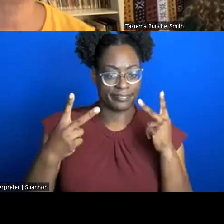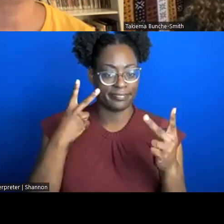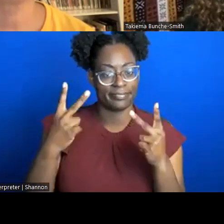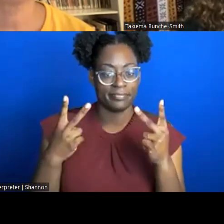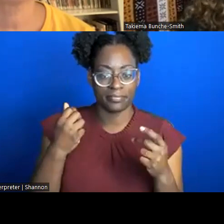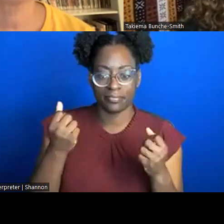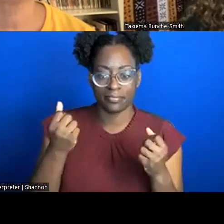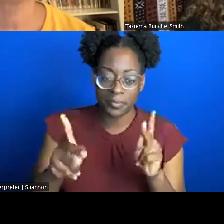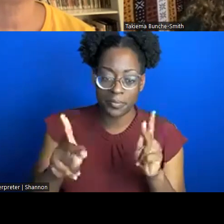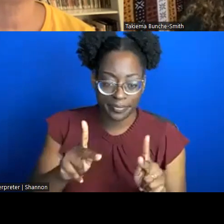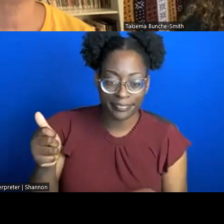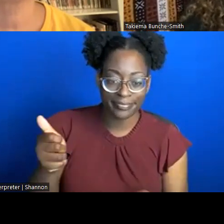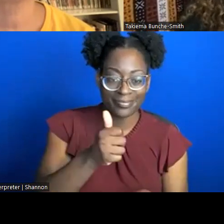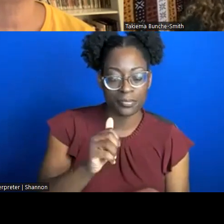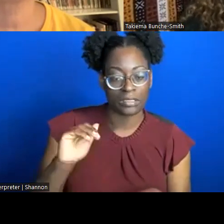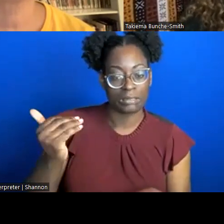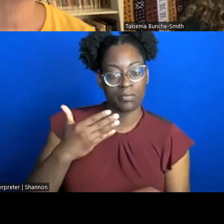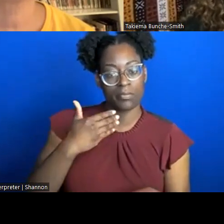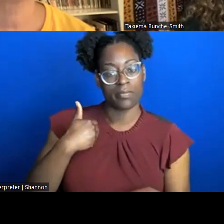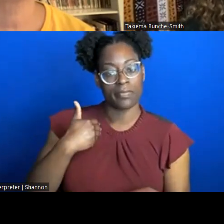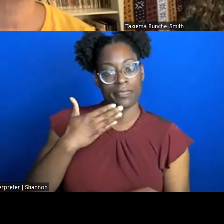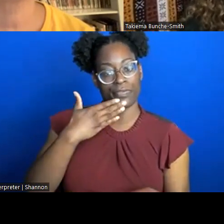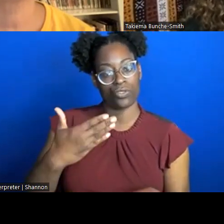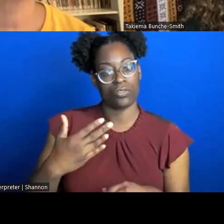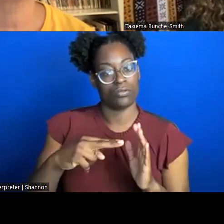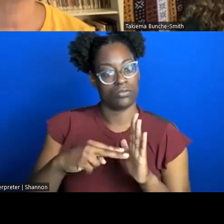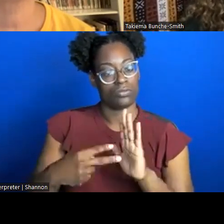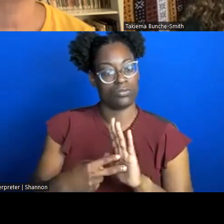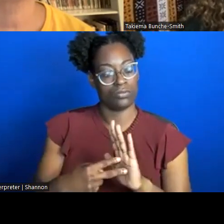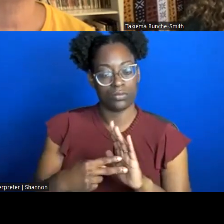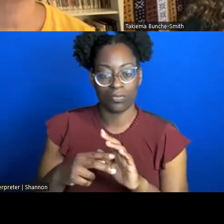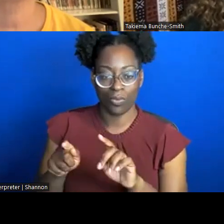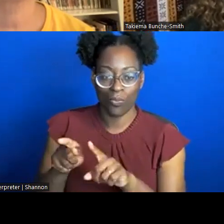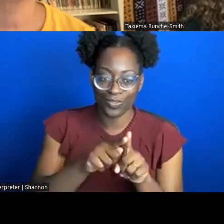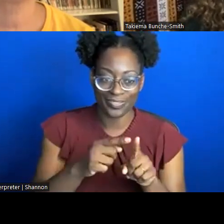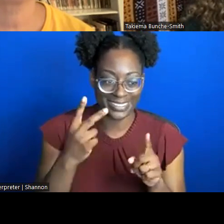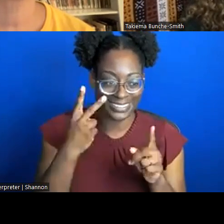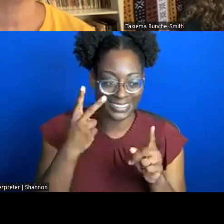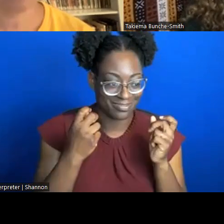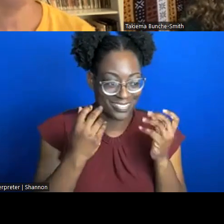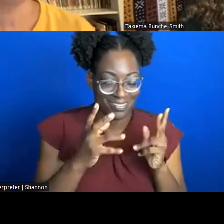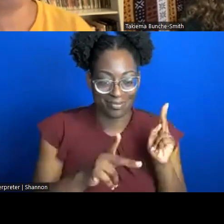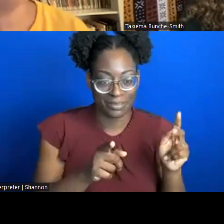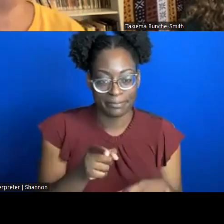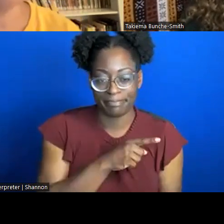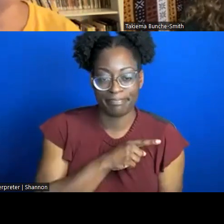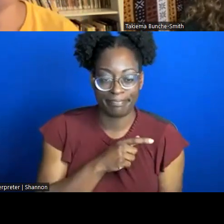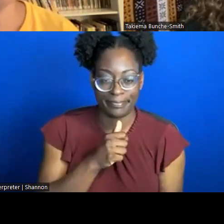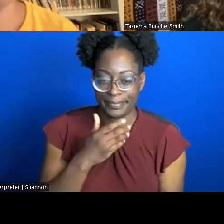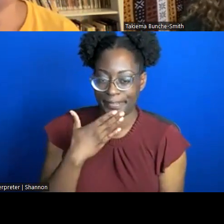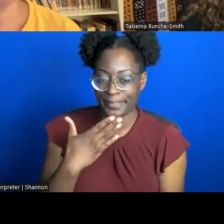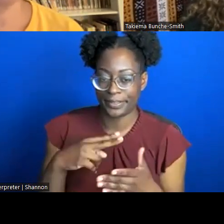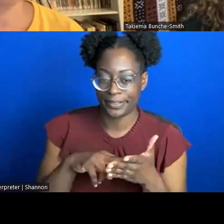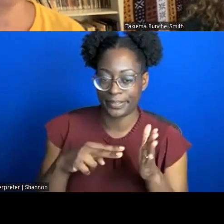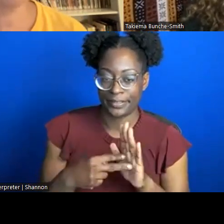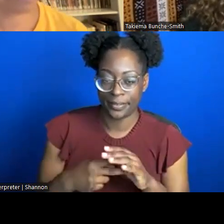well-intended, who are sort of in the field because they love children. But like